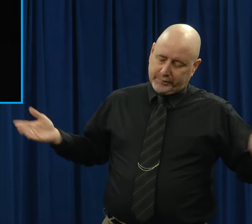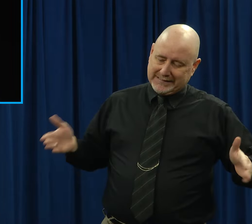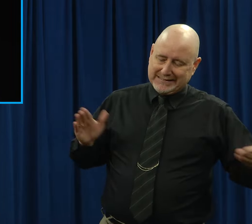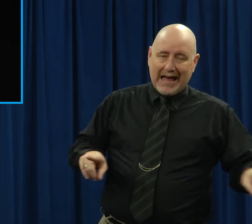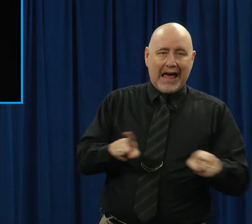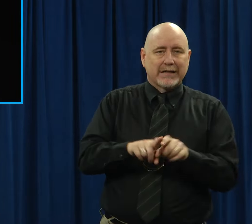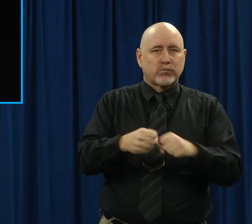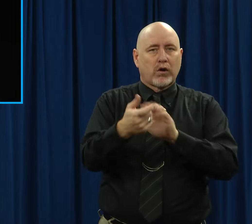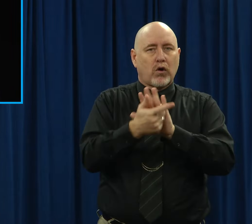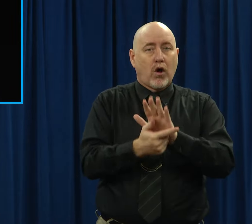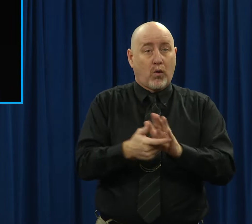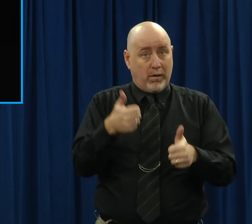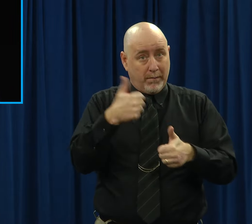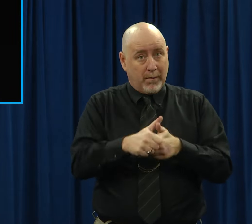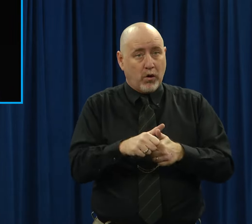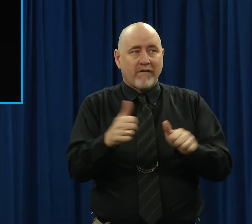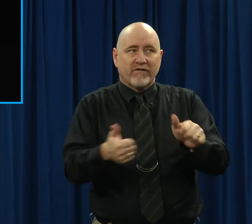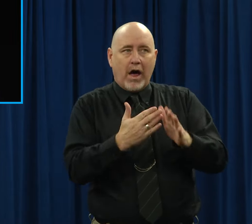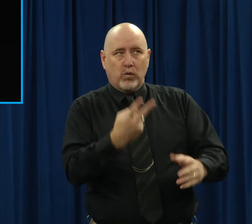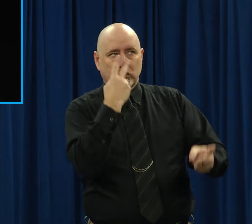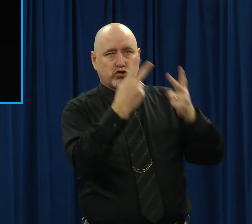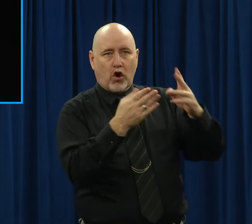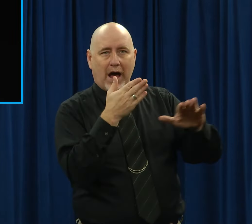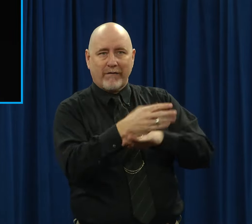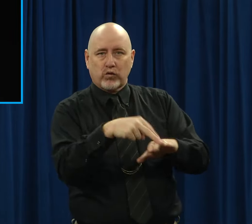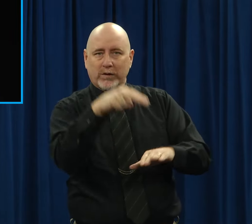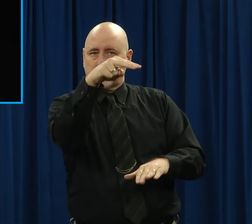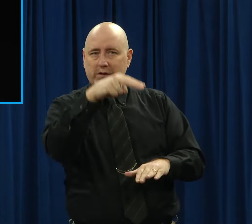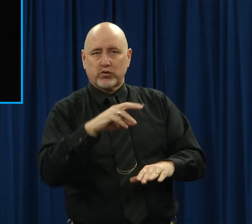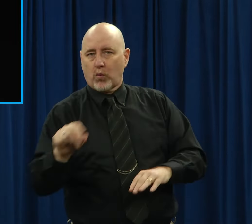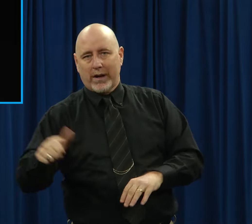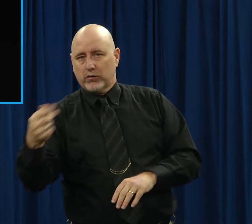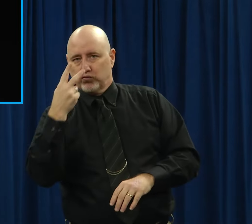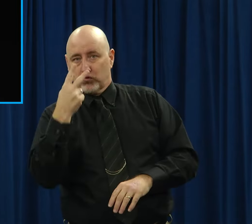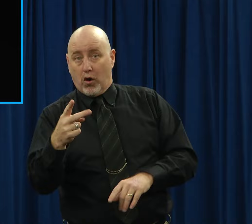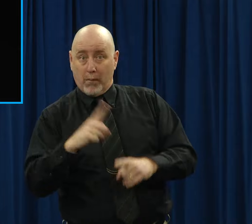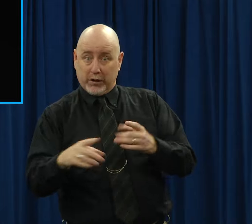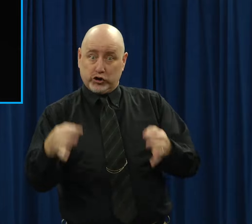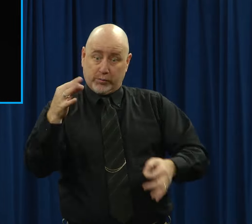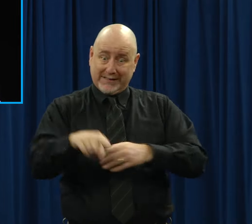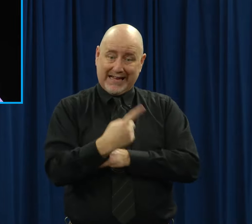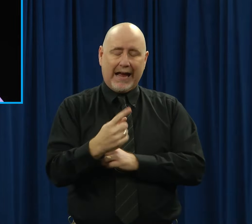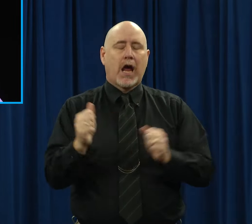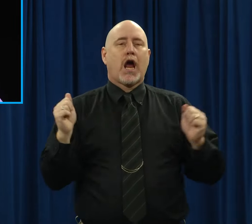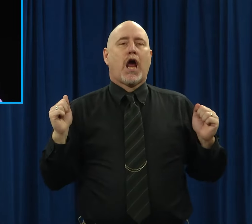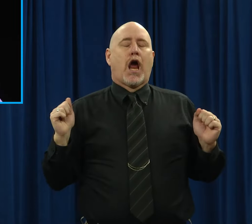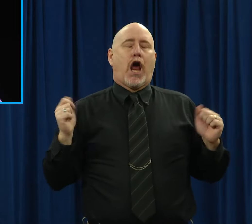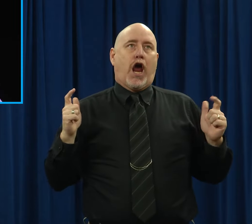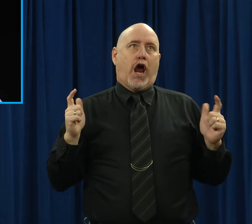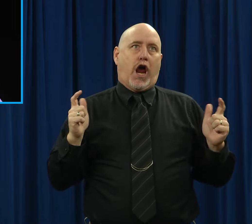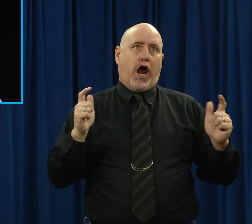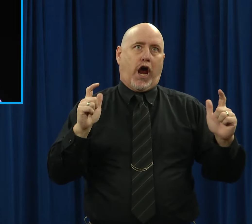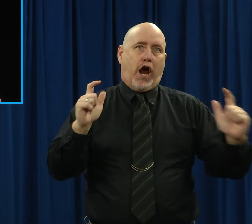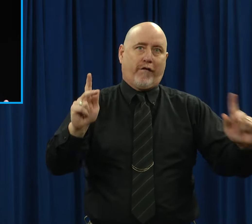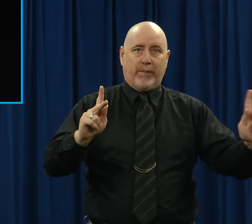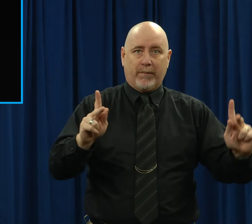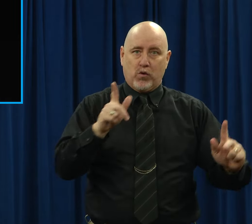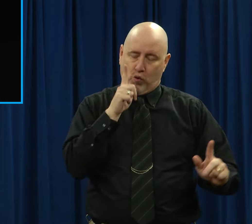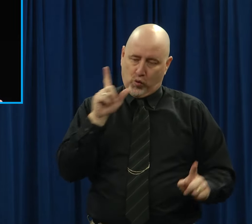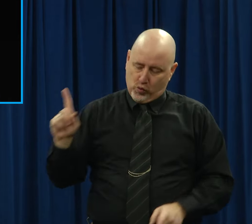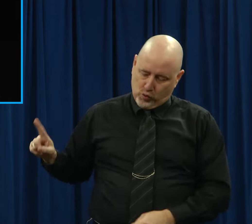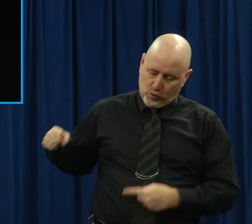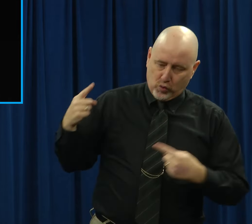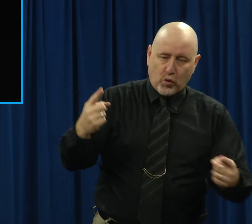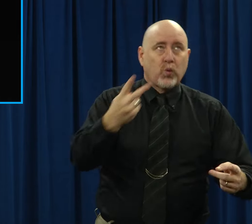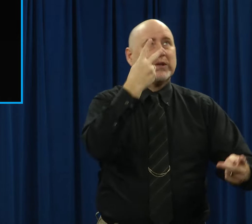as a criminal. Remember, He was only seen by His followers after His resurrection. But on the day of judgment, every eye